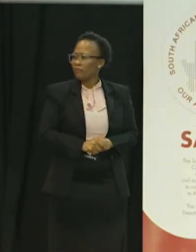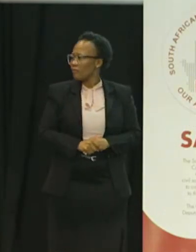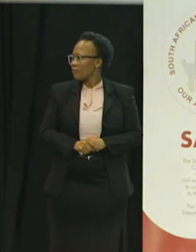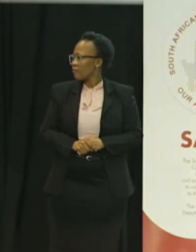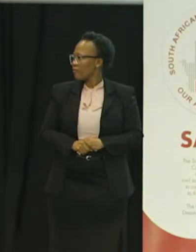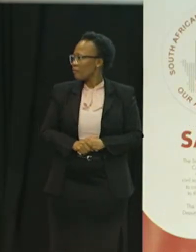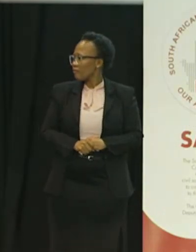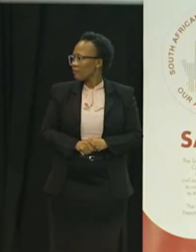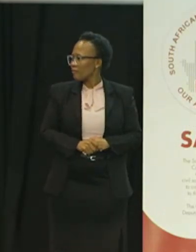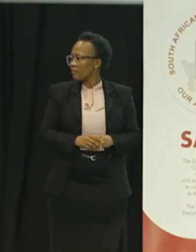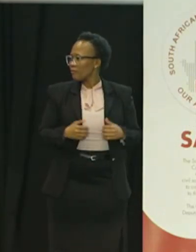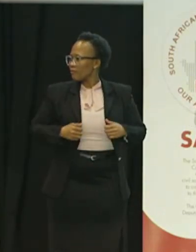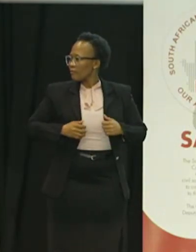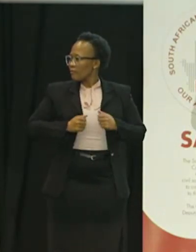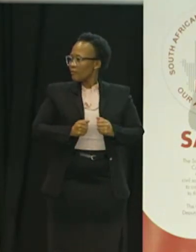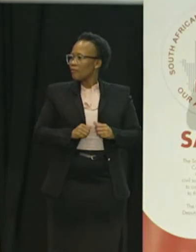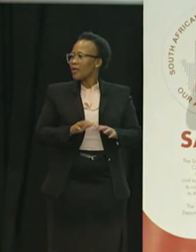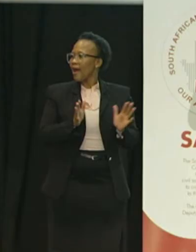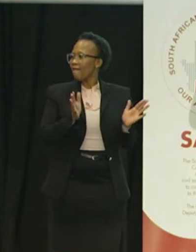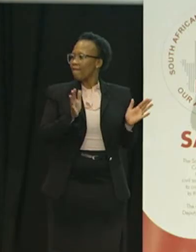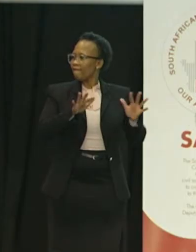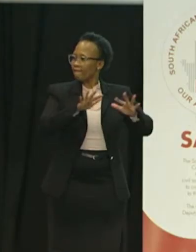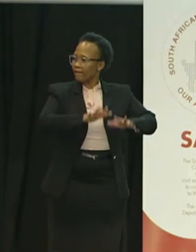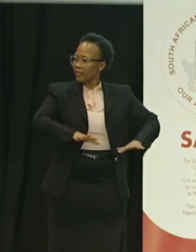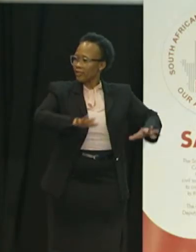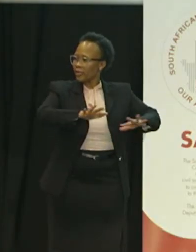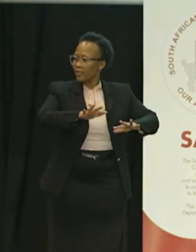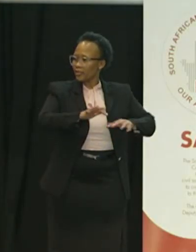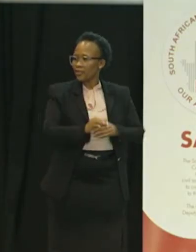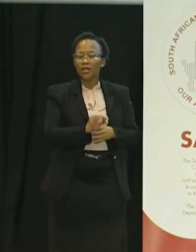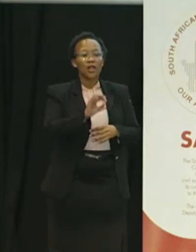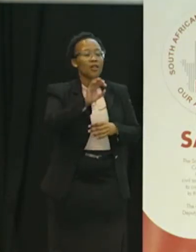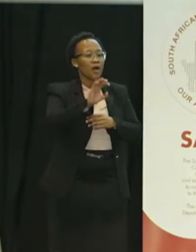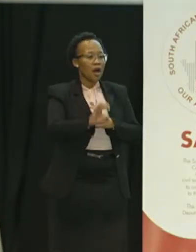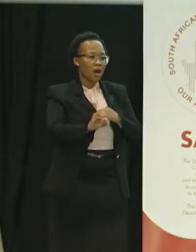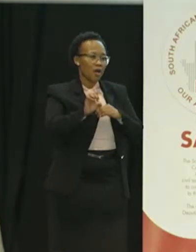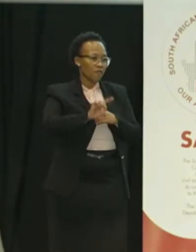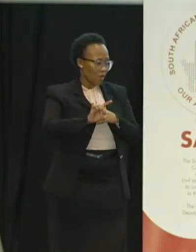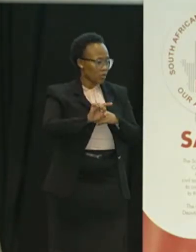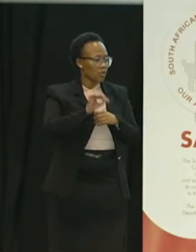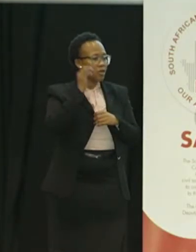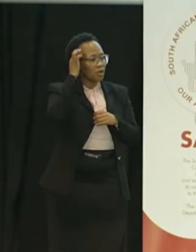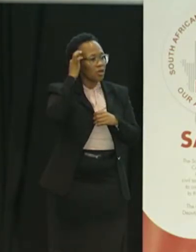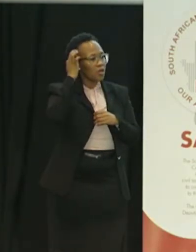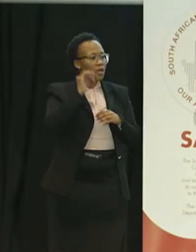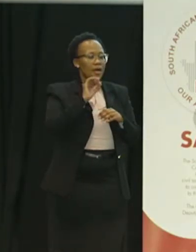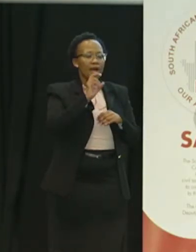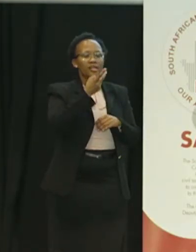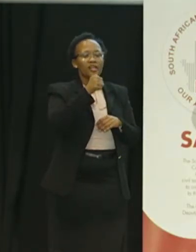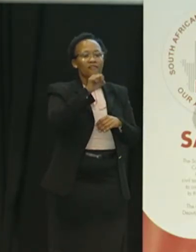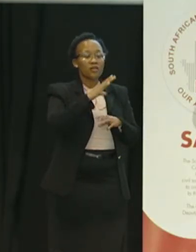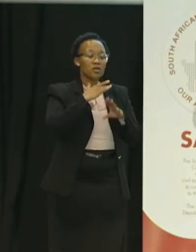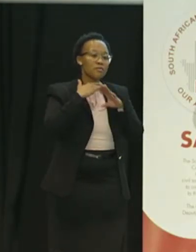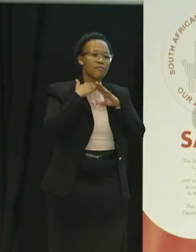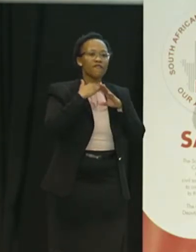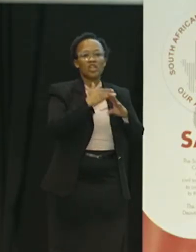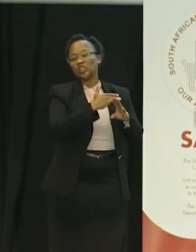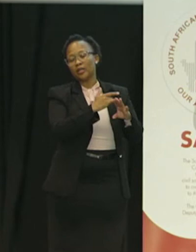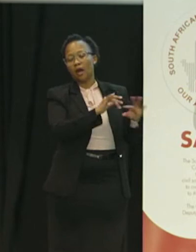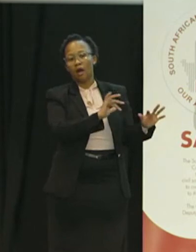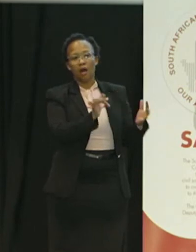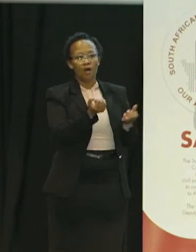some of the facilities did indicate that they do provide lubricants for HIV prevention, but in actual sense, only